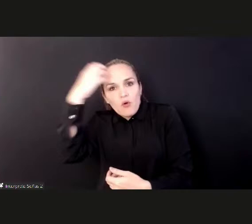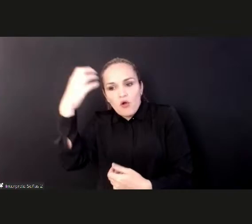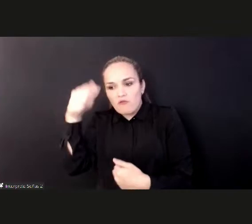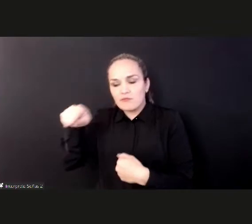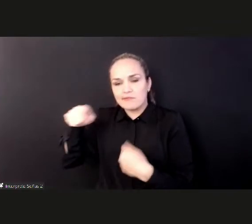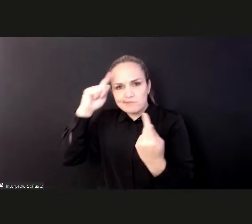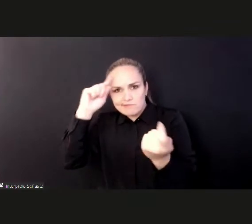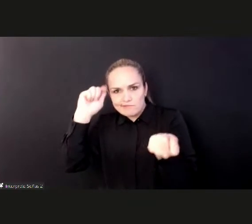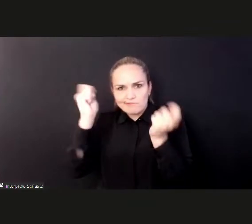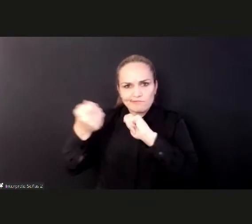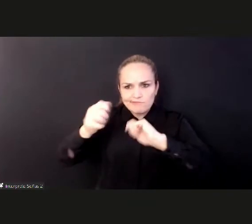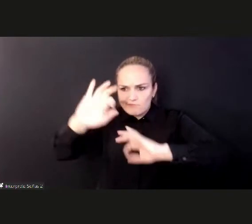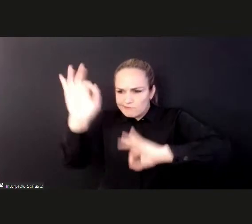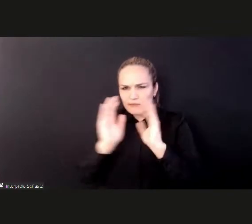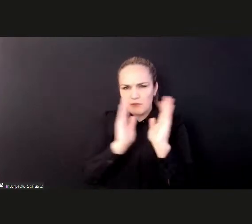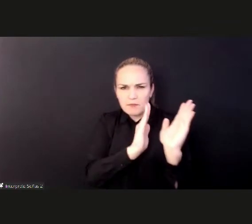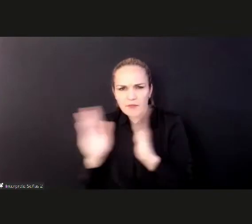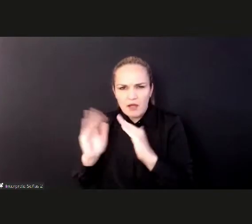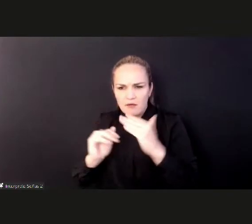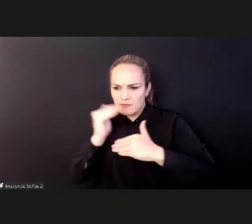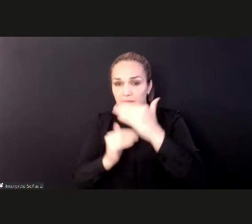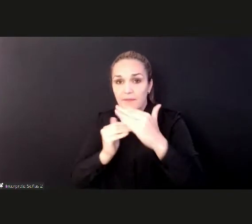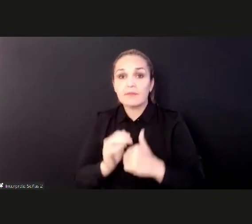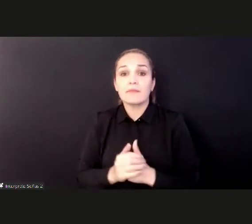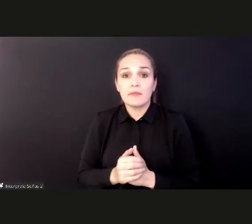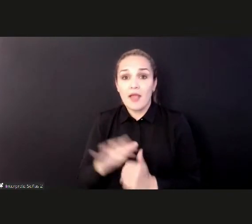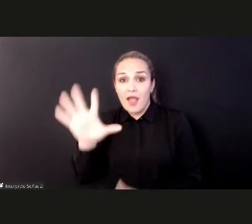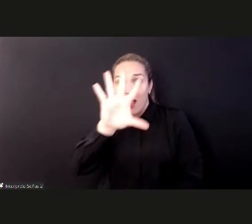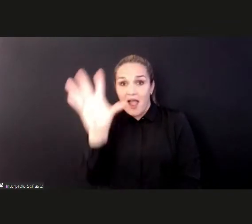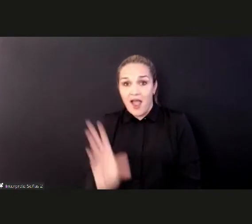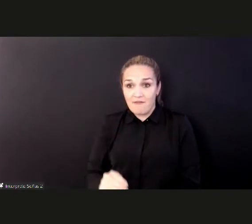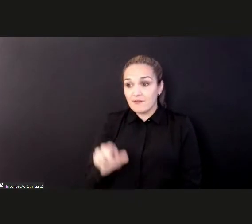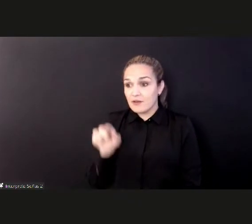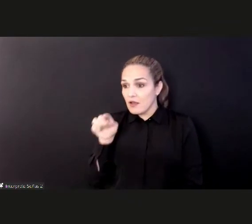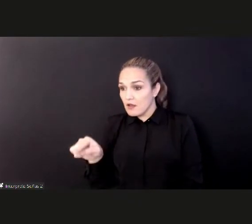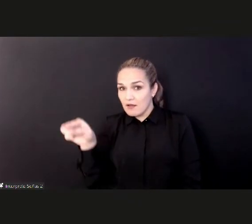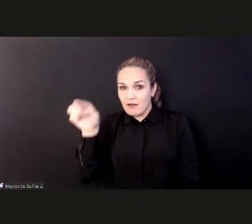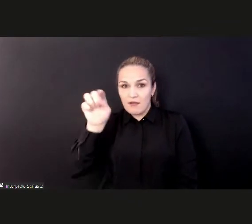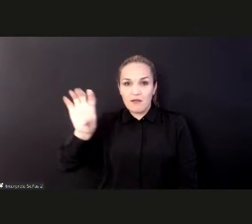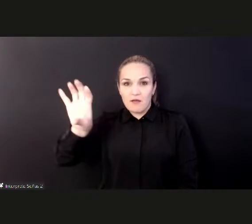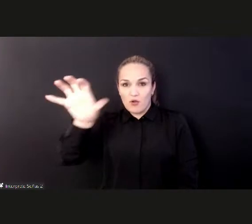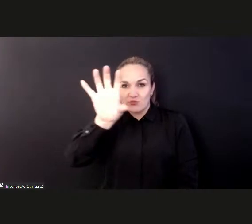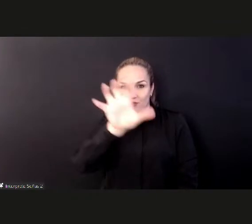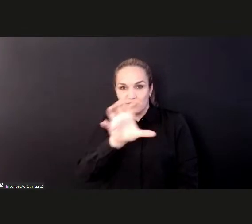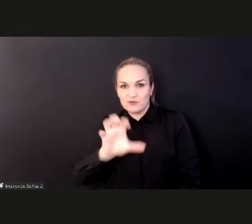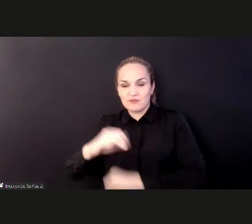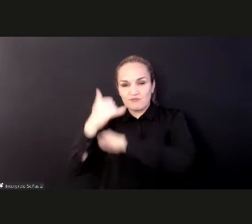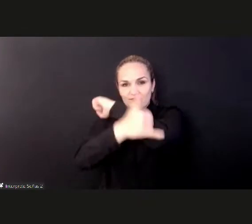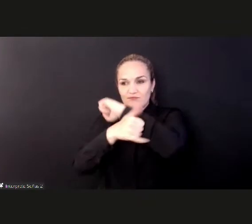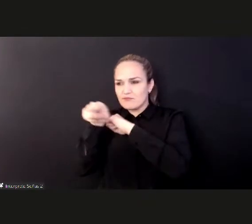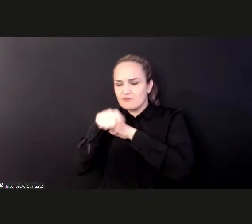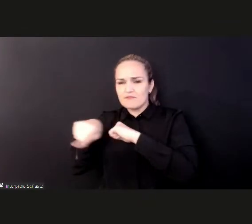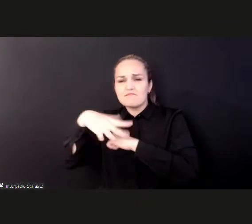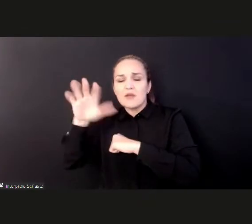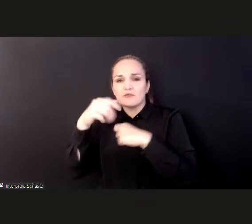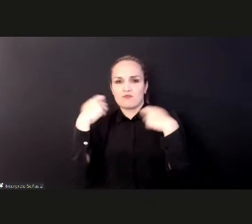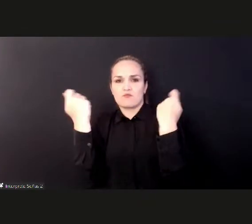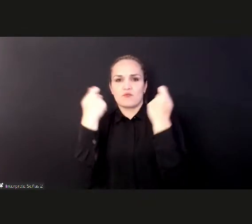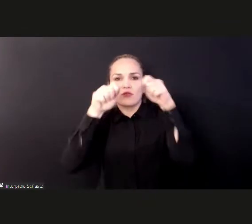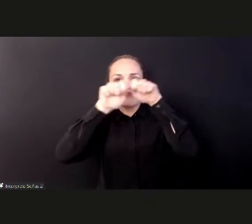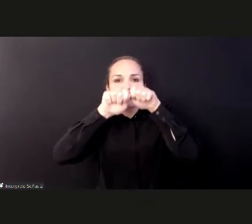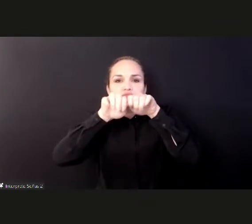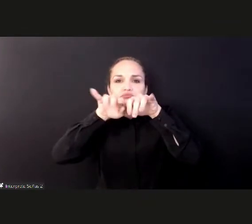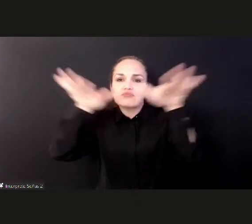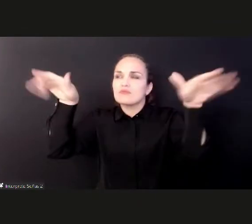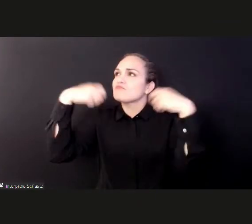Africa have really concentrated on marketing their products in the traditional markets of the Western